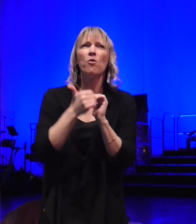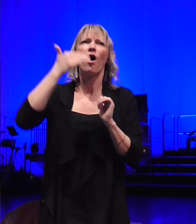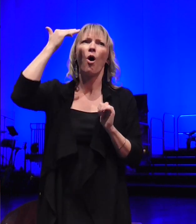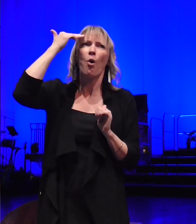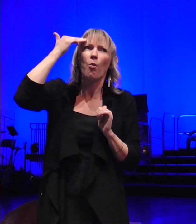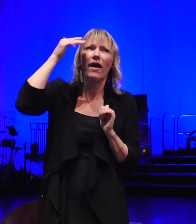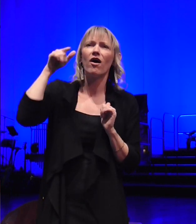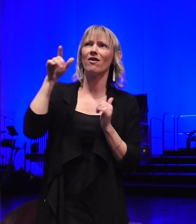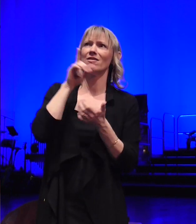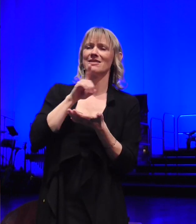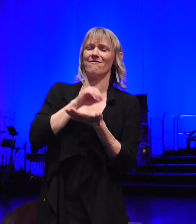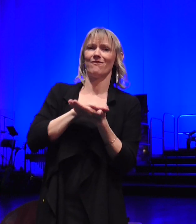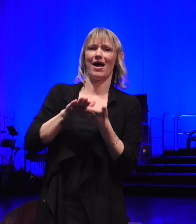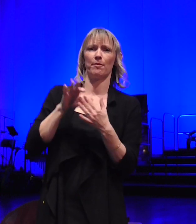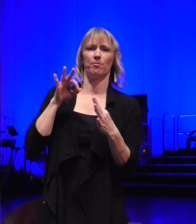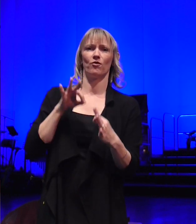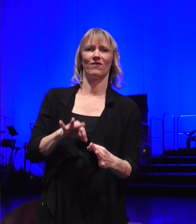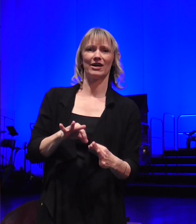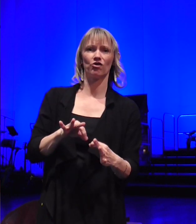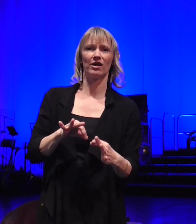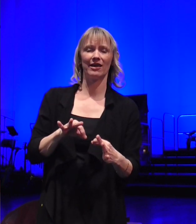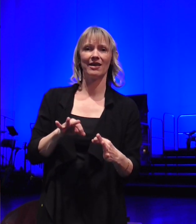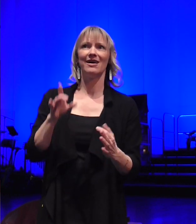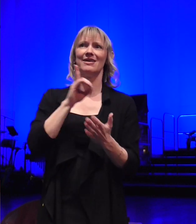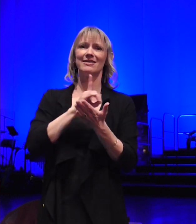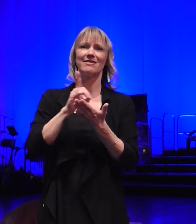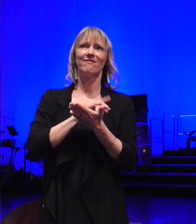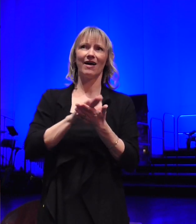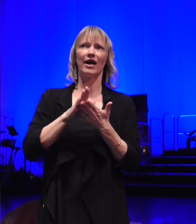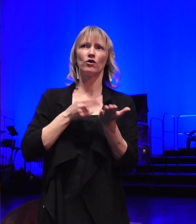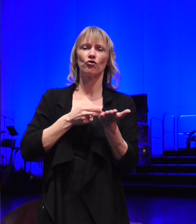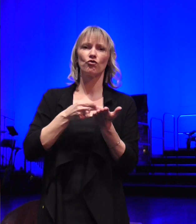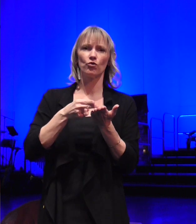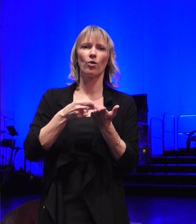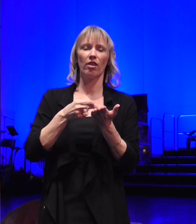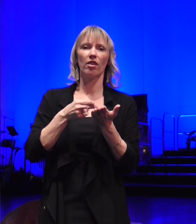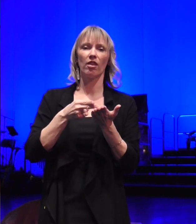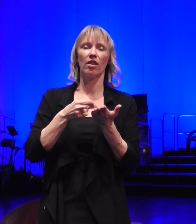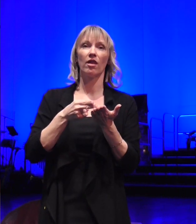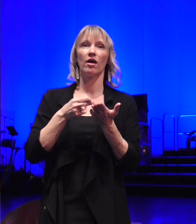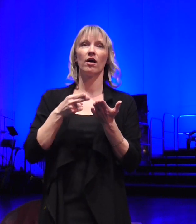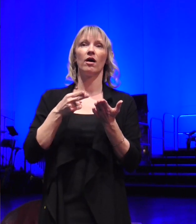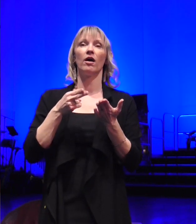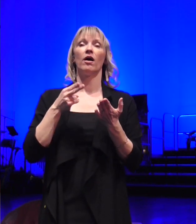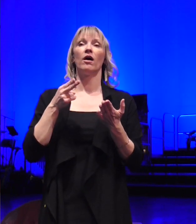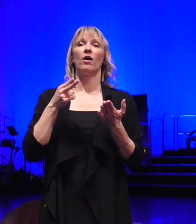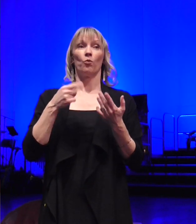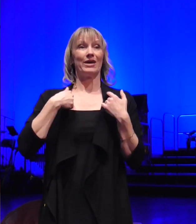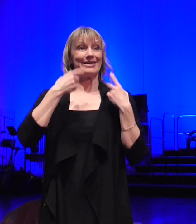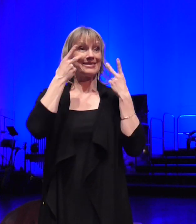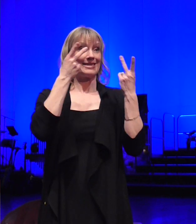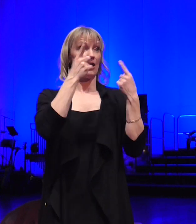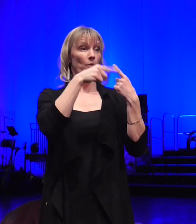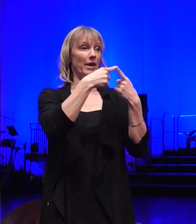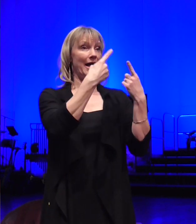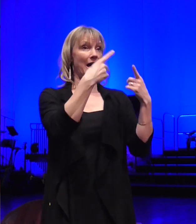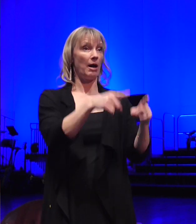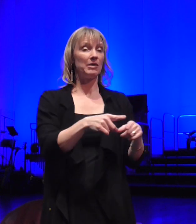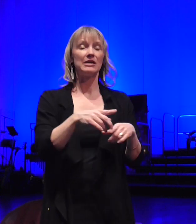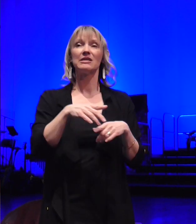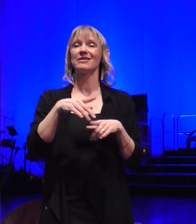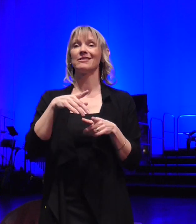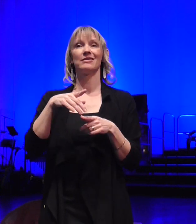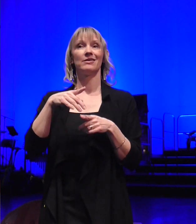divine perfection, this divine truth. We see it when it plays out, and when we don't see it,